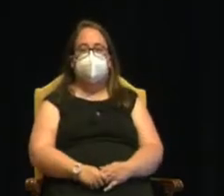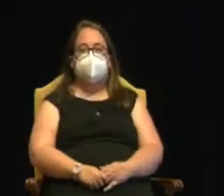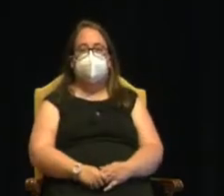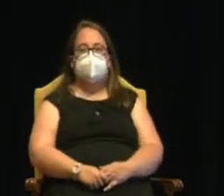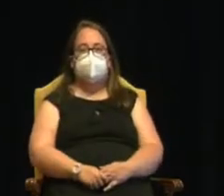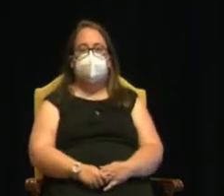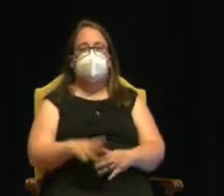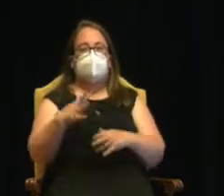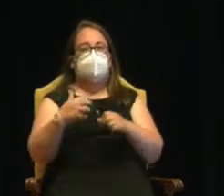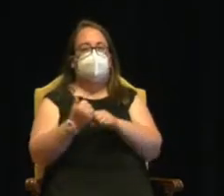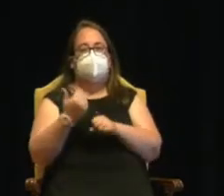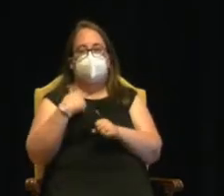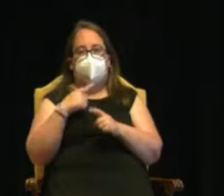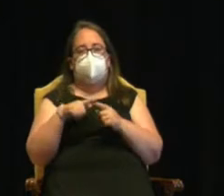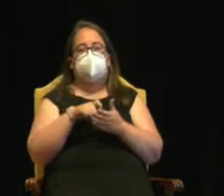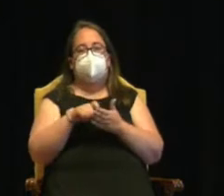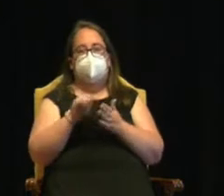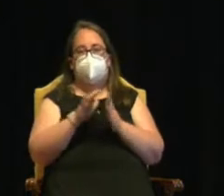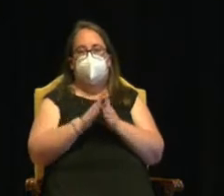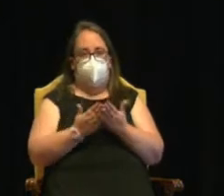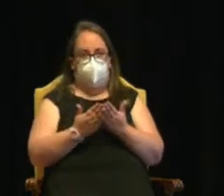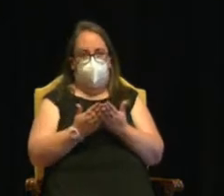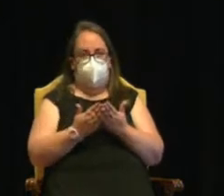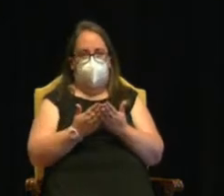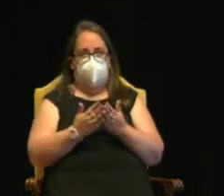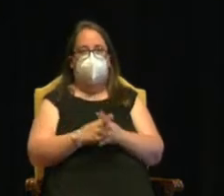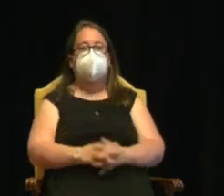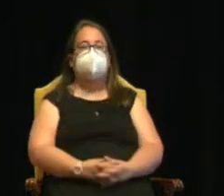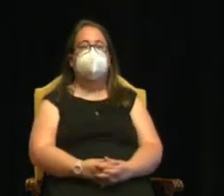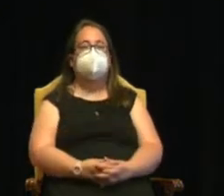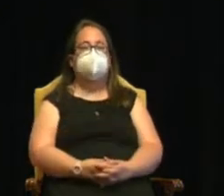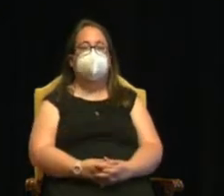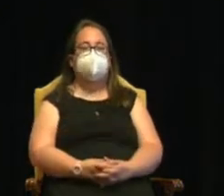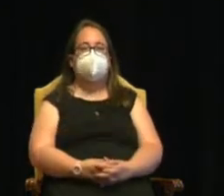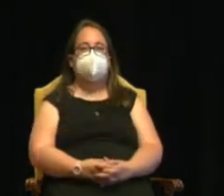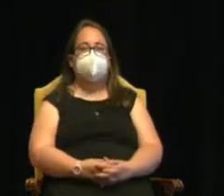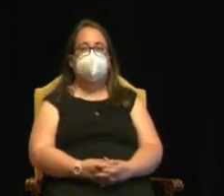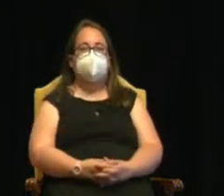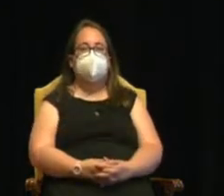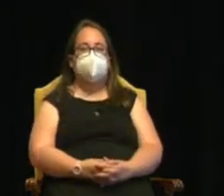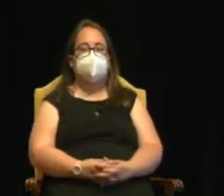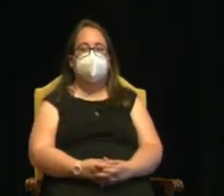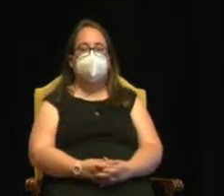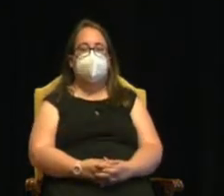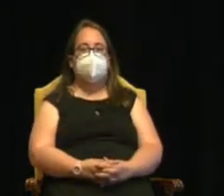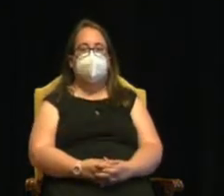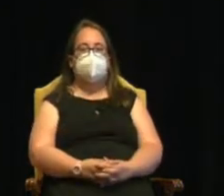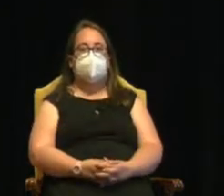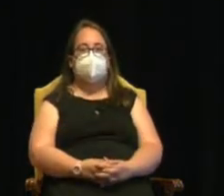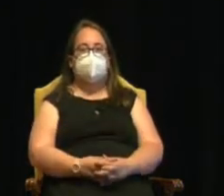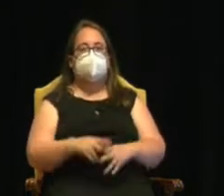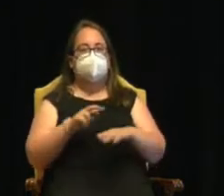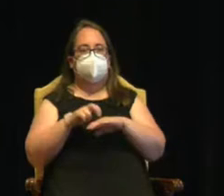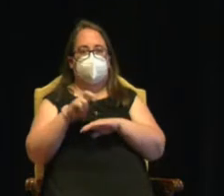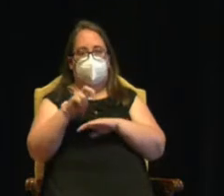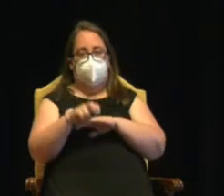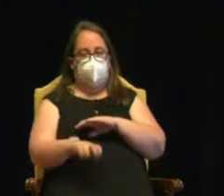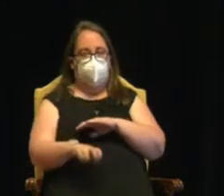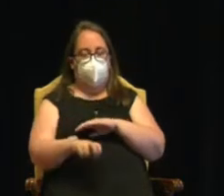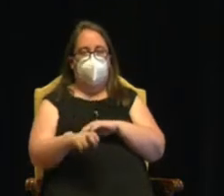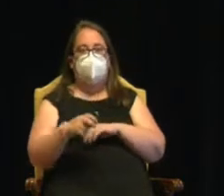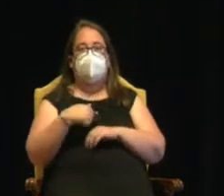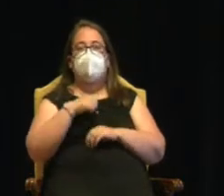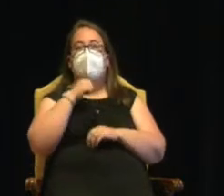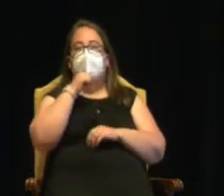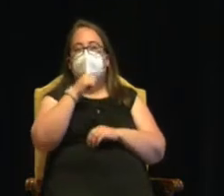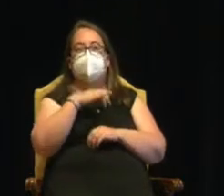5 years ago when I was writing that book, to me it was a jumping off point. Mm-hmm. I didn't feel like I